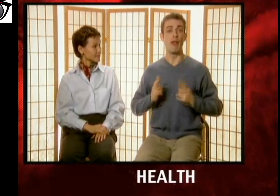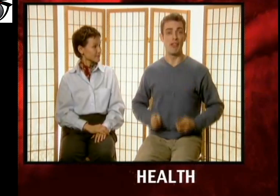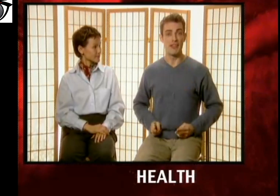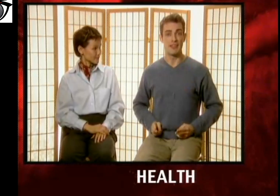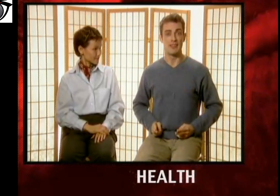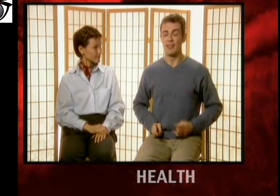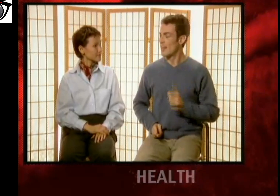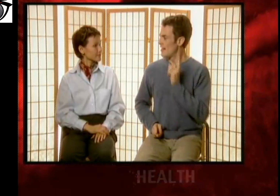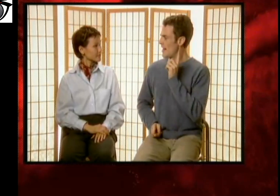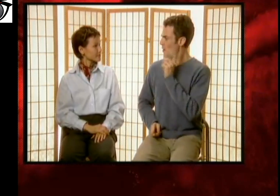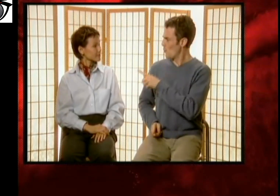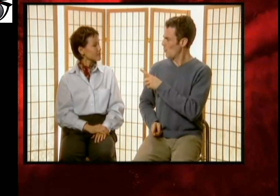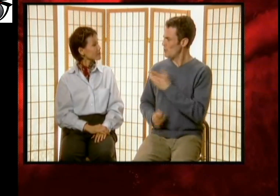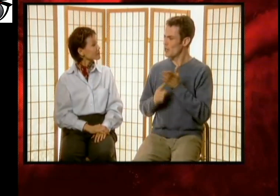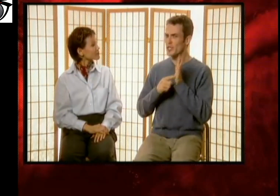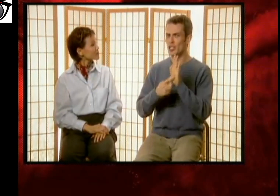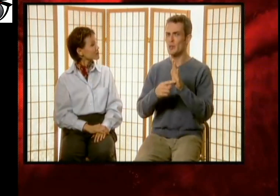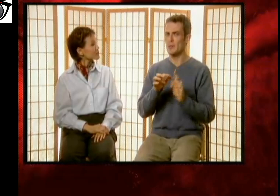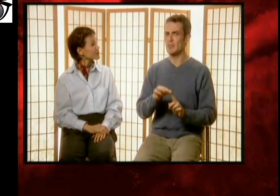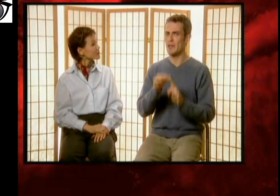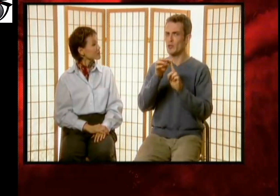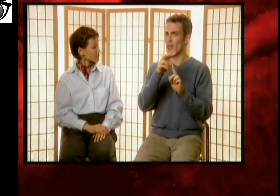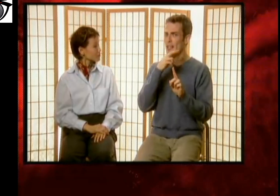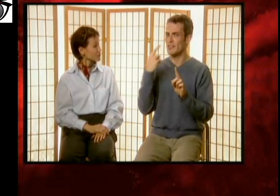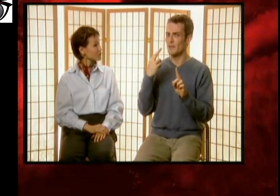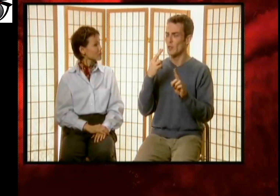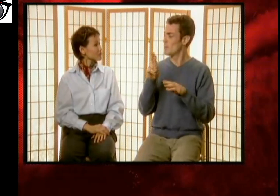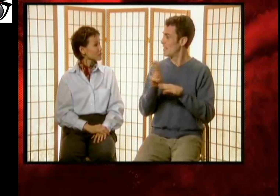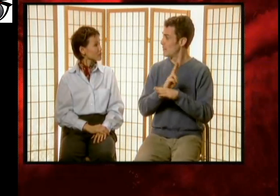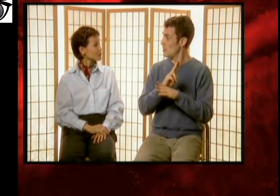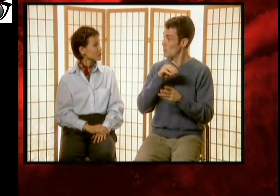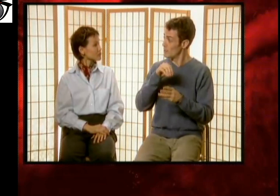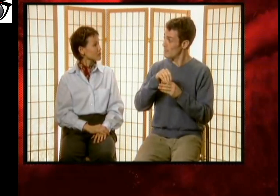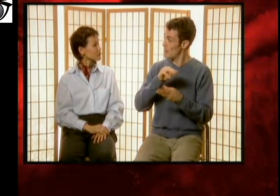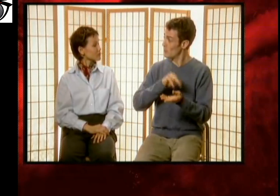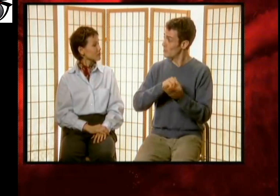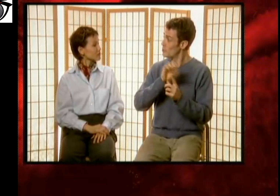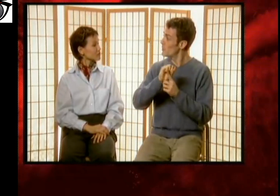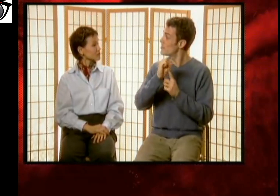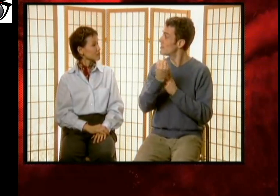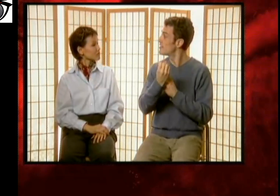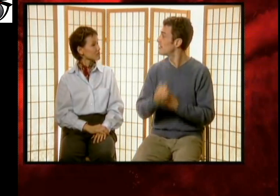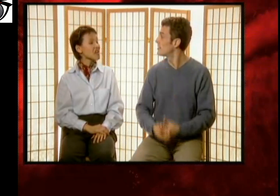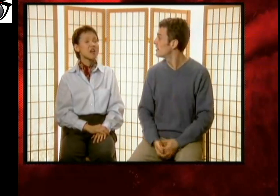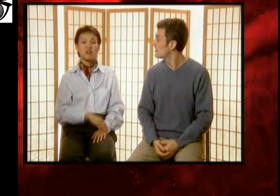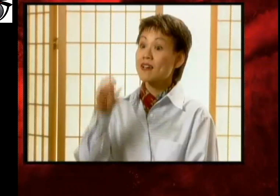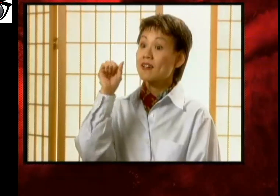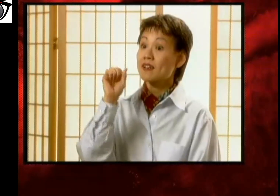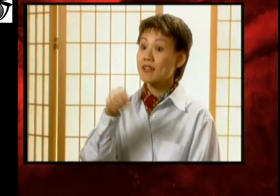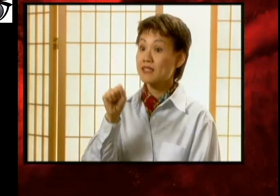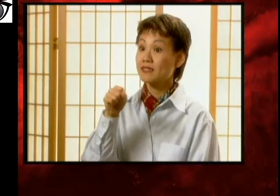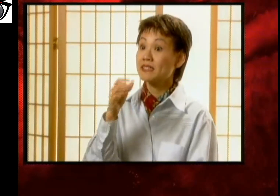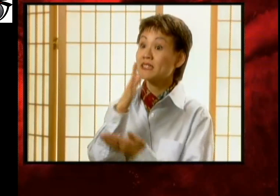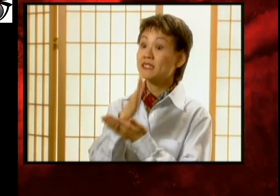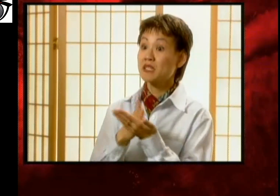and health. Now, weren't you going to show some special kinds of verbs that can be used in medical situations?